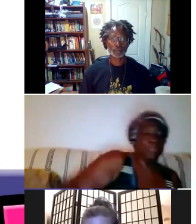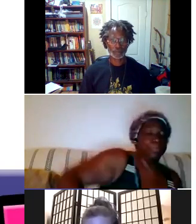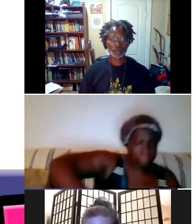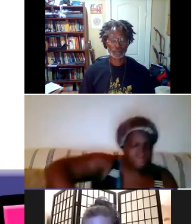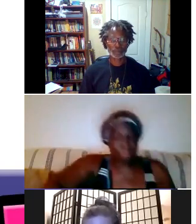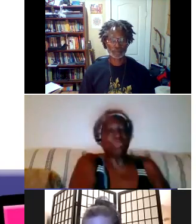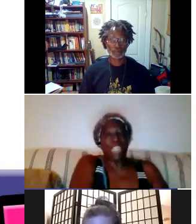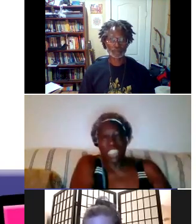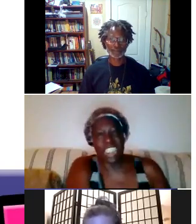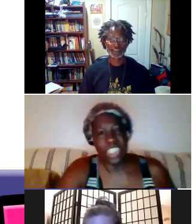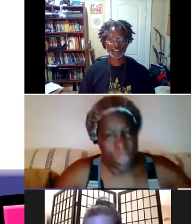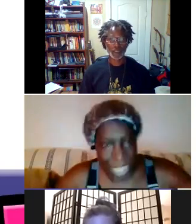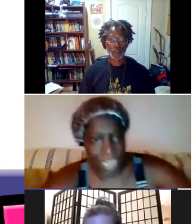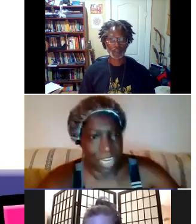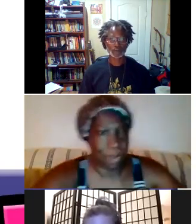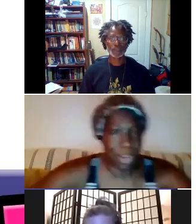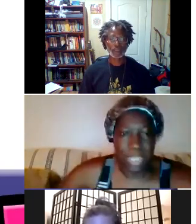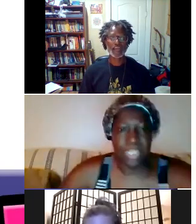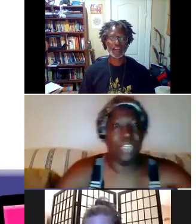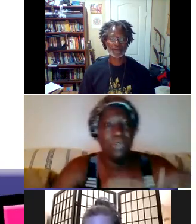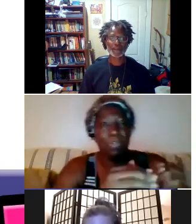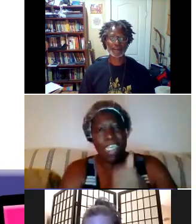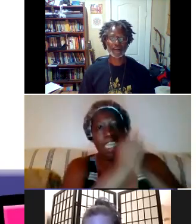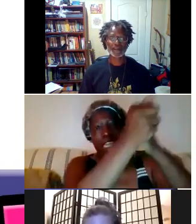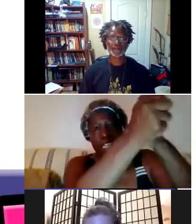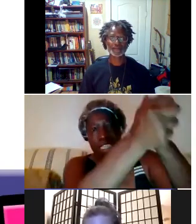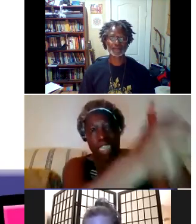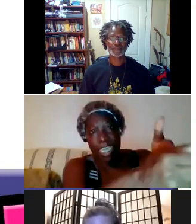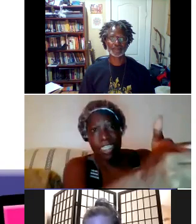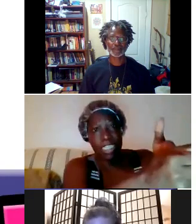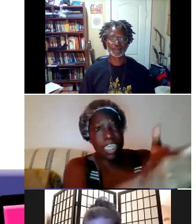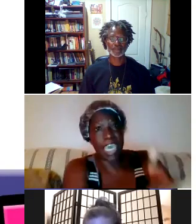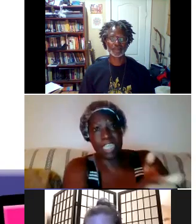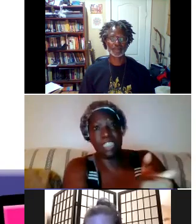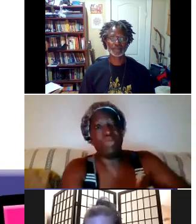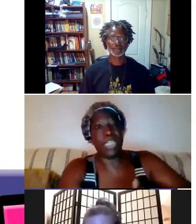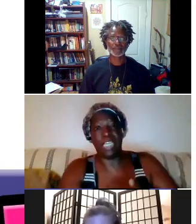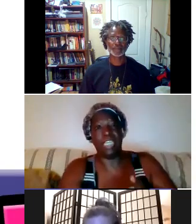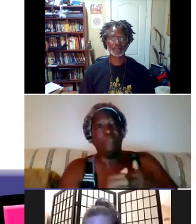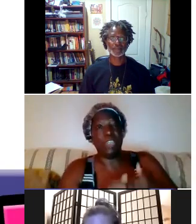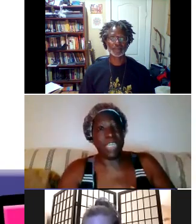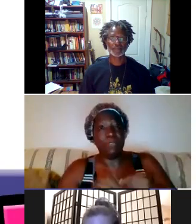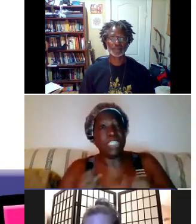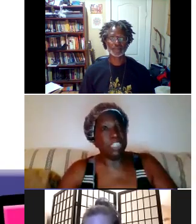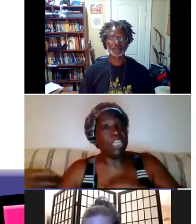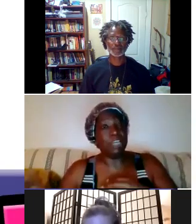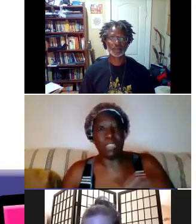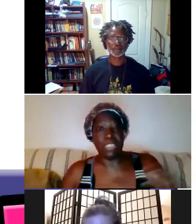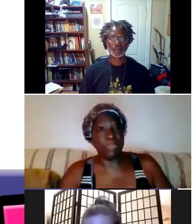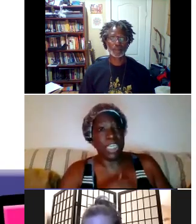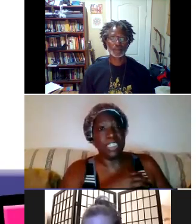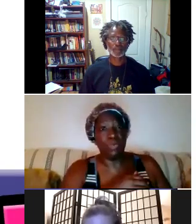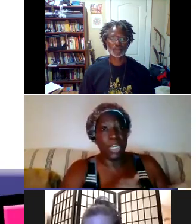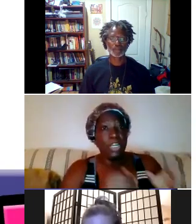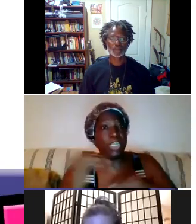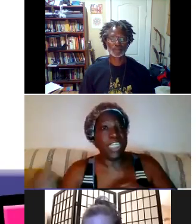Okay, so just to throw that in there. So lead is this, yes, but if you're being specific about